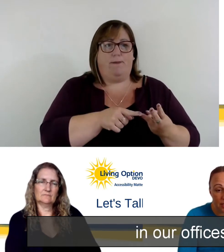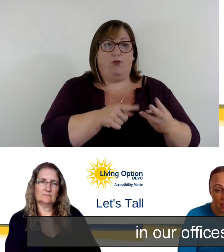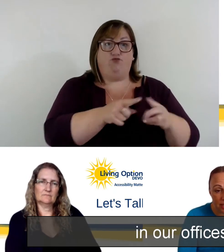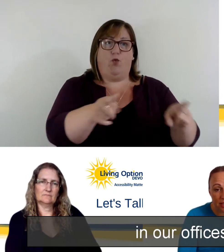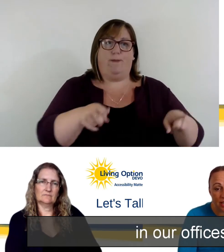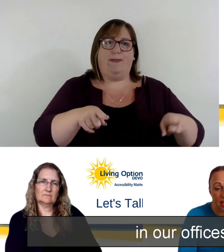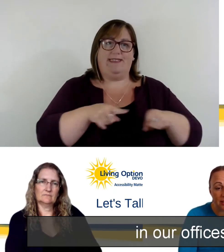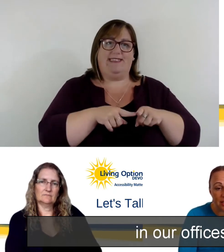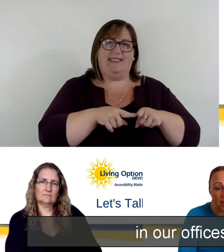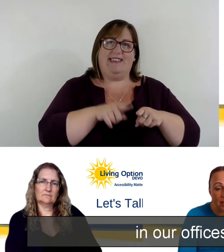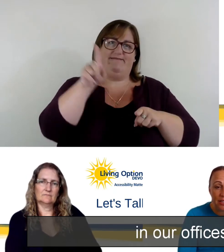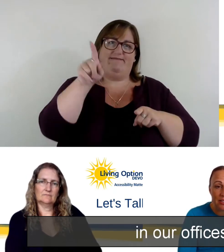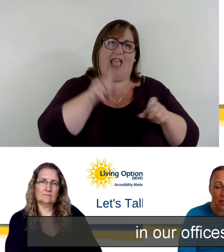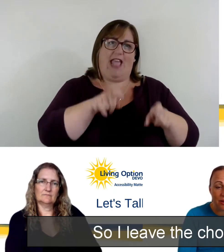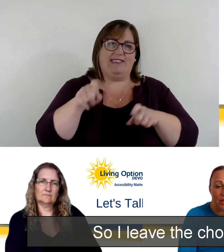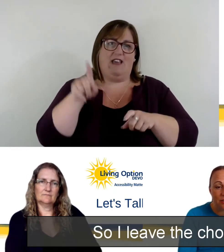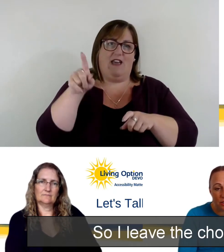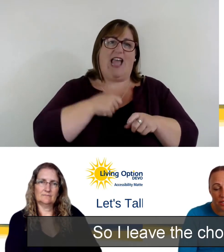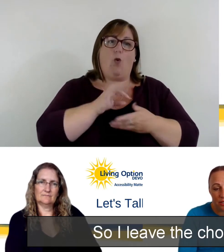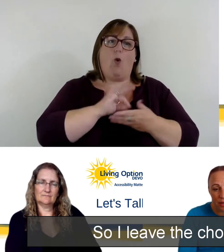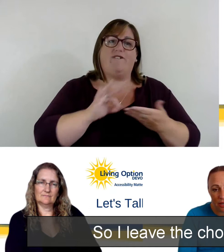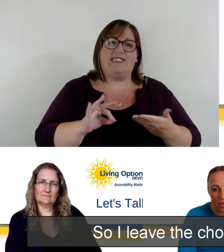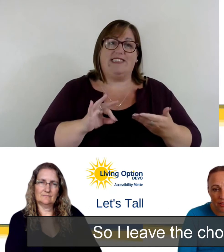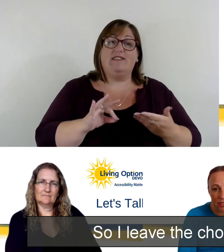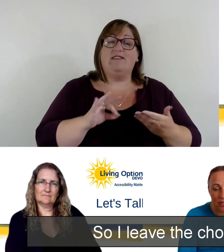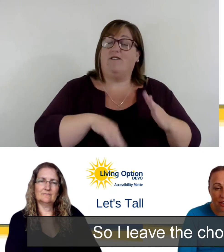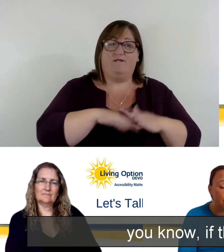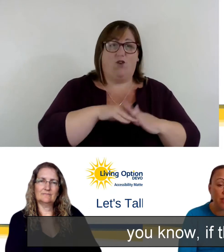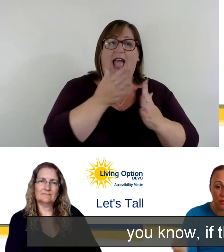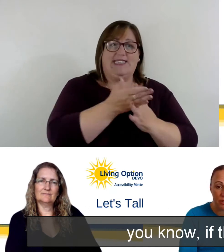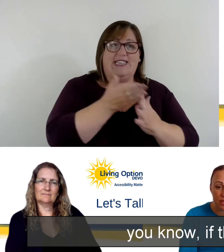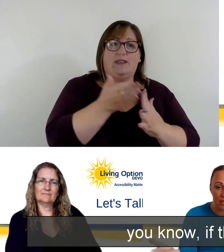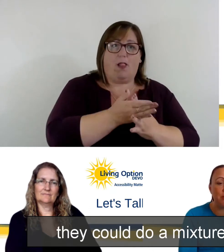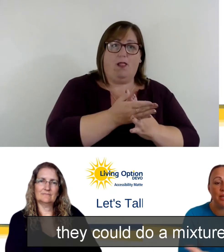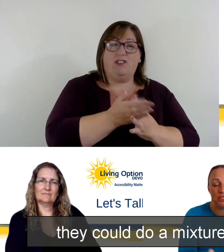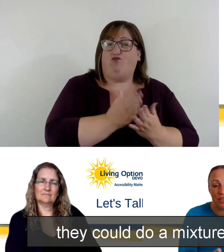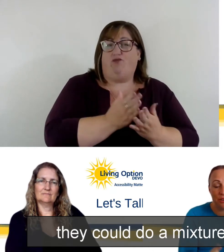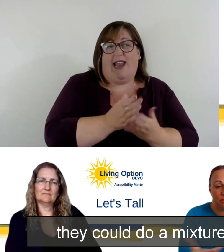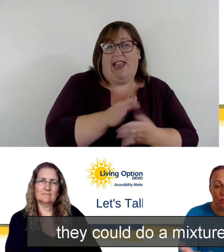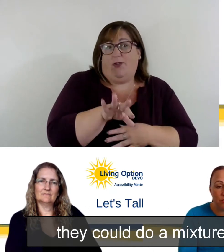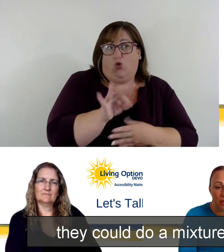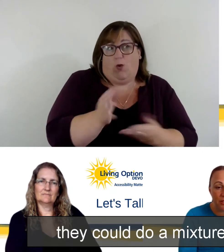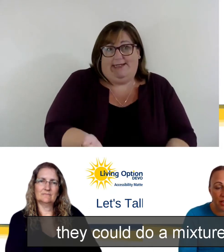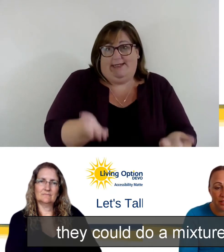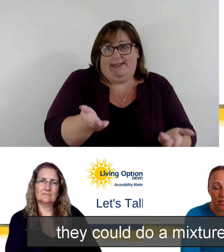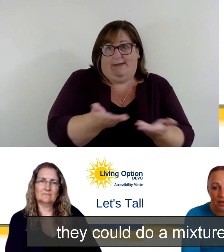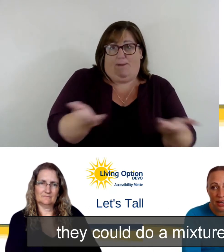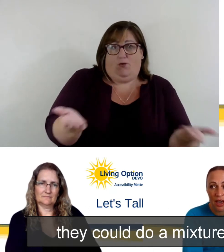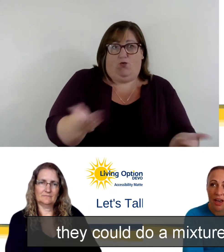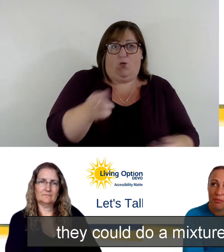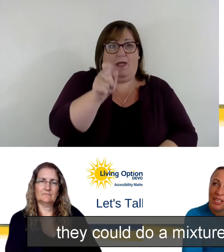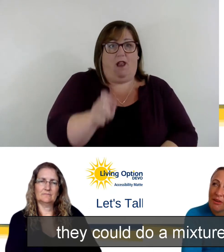our offices in Exeter. So I leave the choice to my clients. You know, if they want to, they could do a mixture of all of those